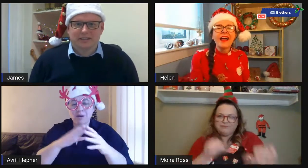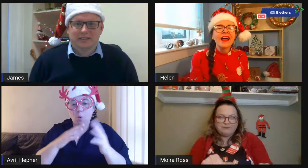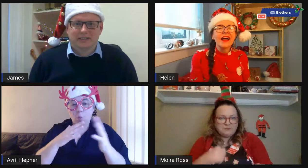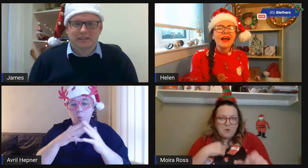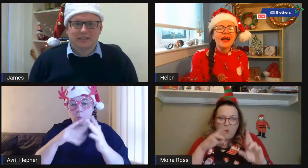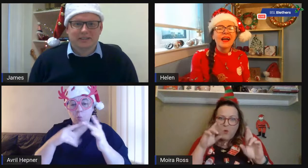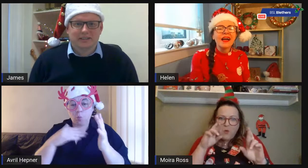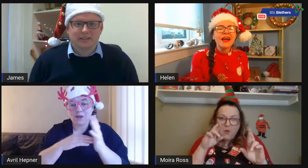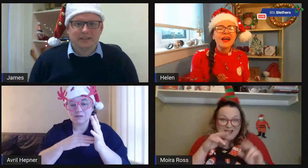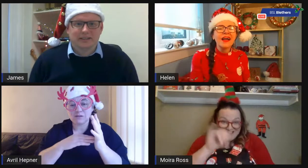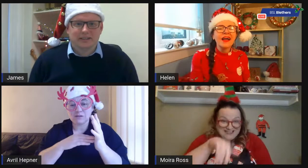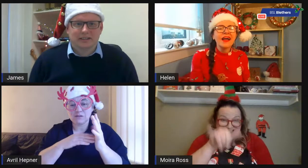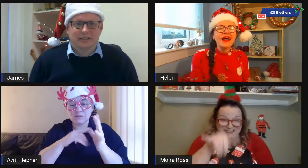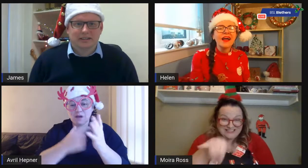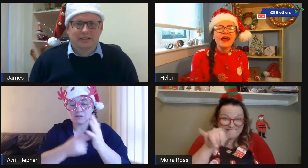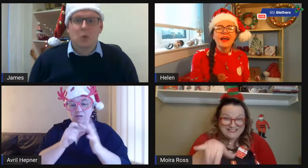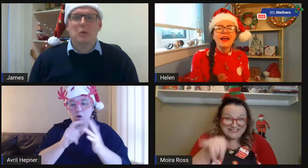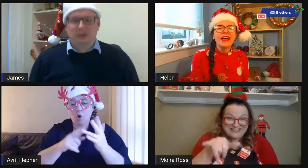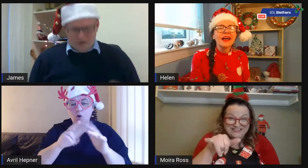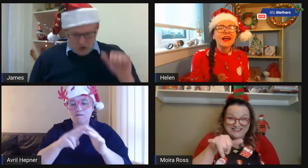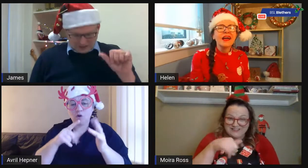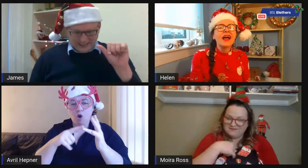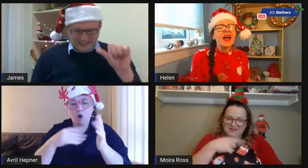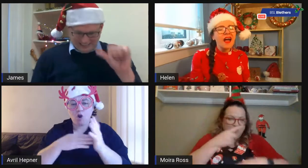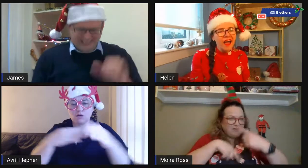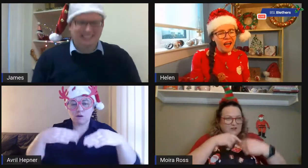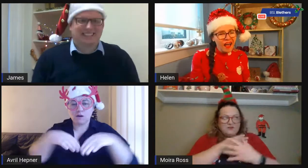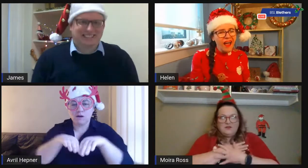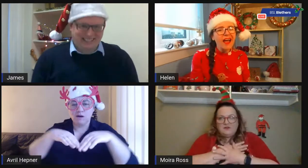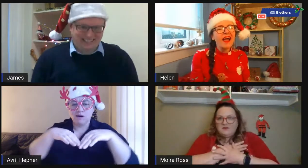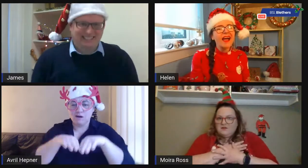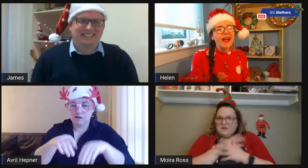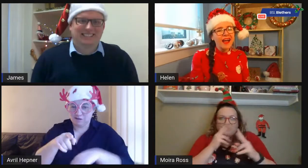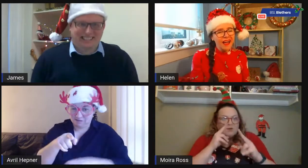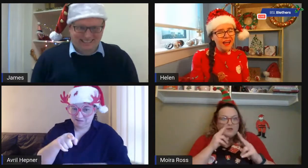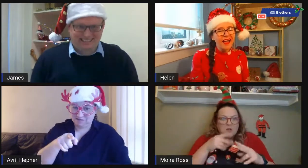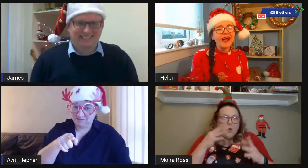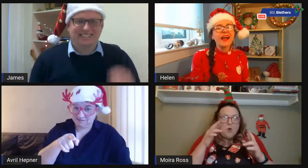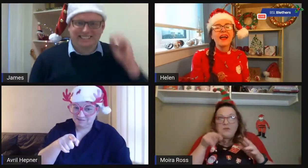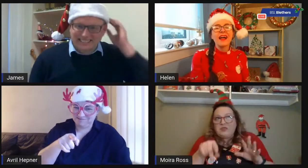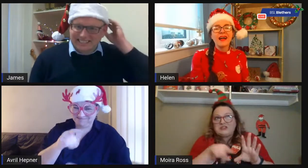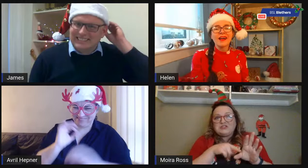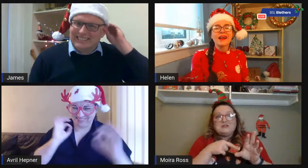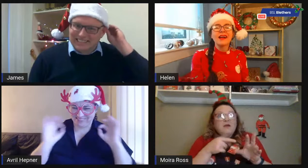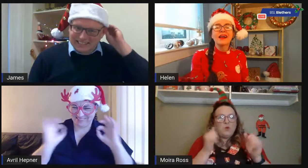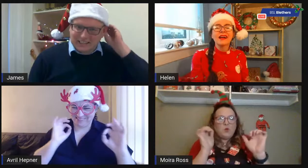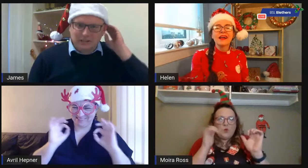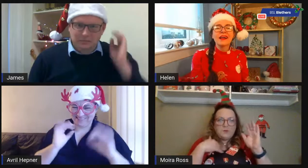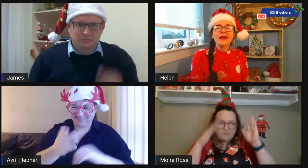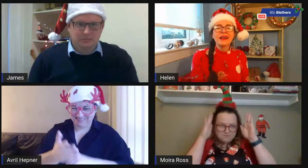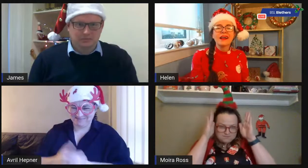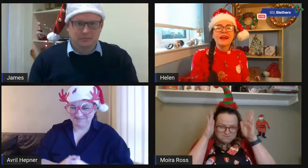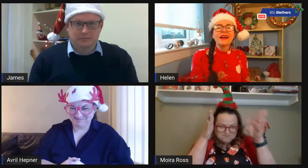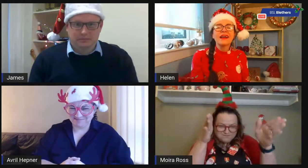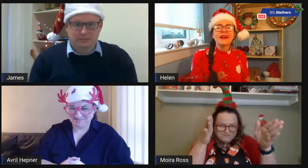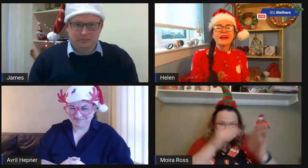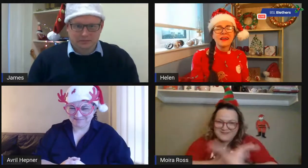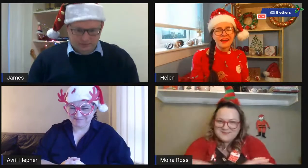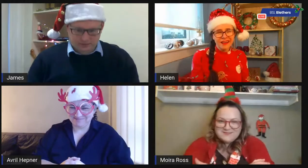Oz. Is that your sign for Wizard of Oz? Wizard of Oz, clicking the heels. Lovely. Oh, yeah.